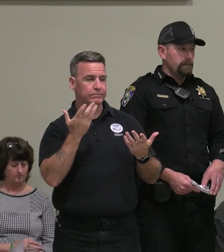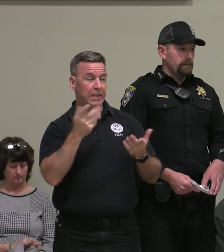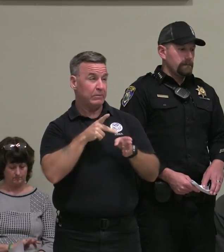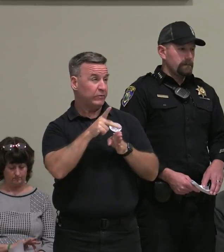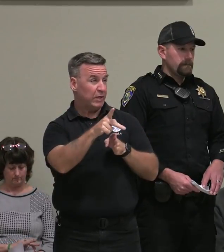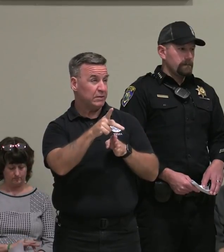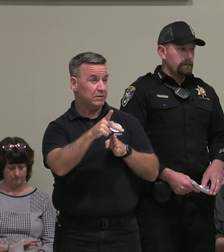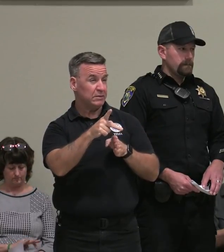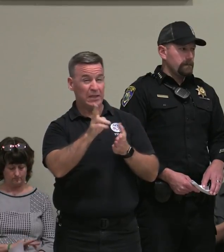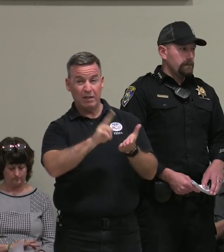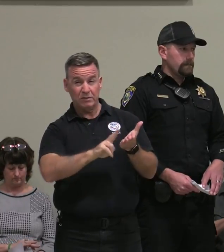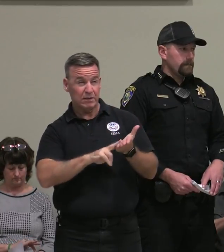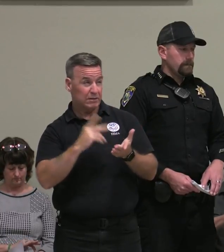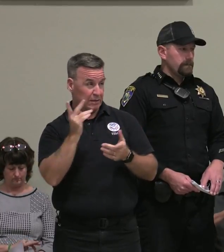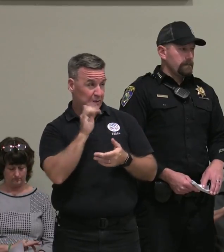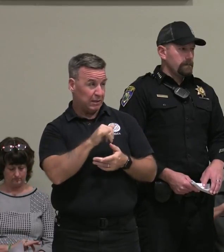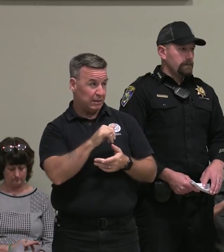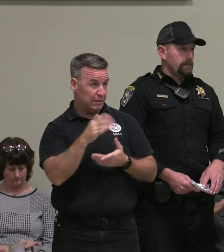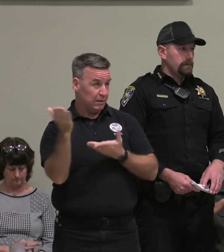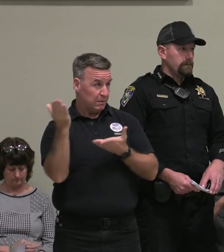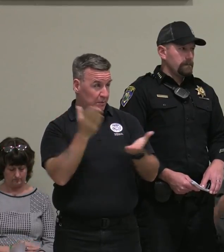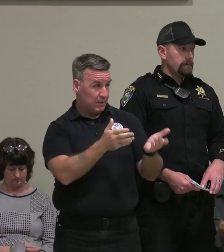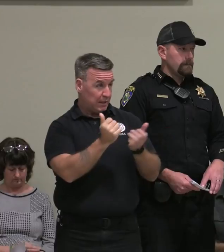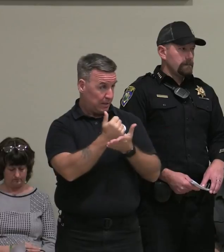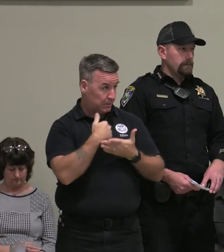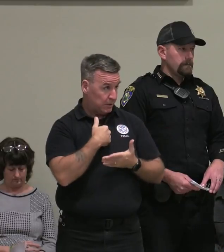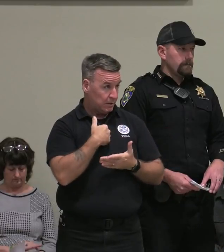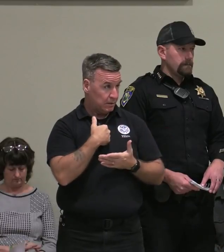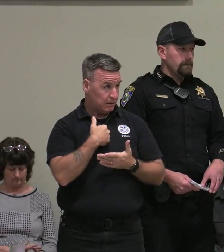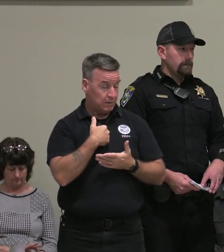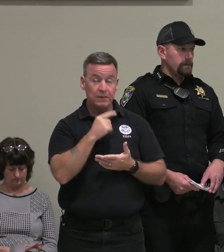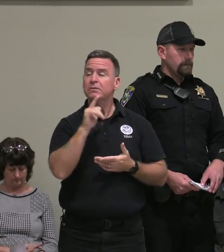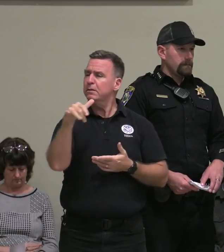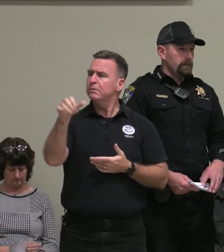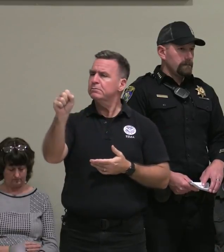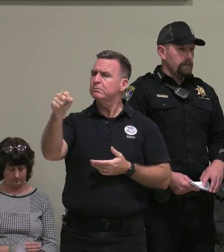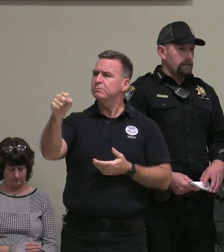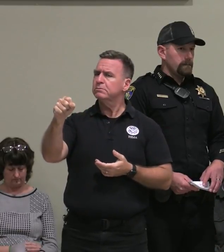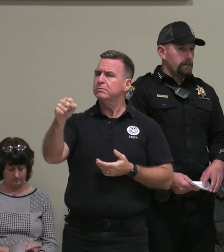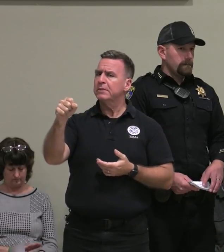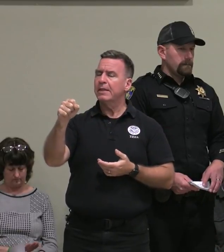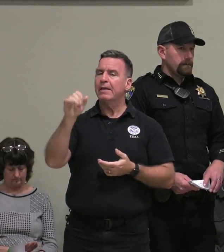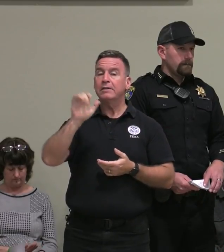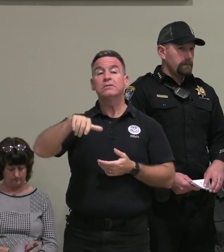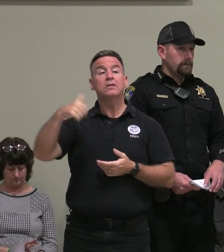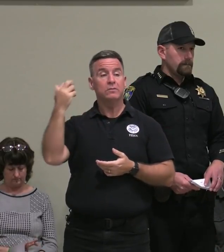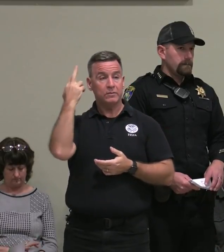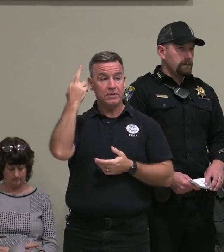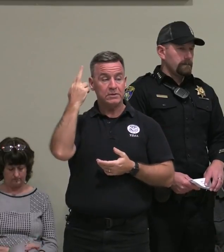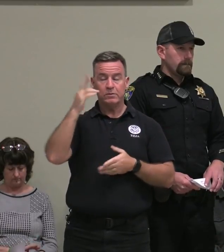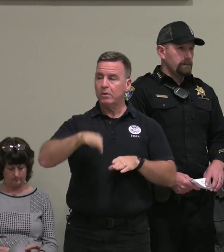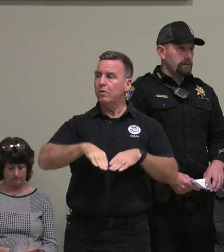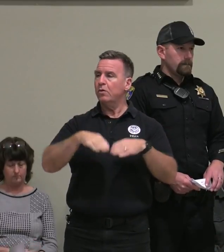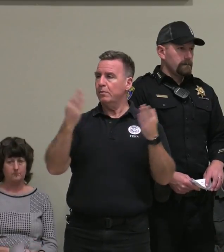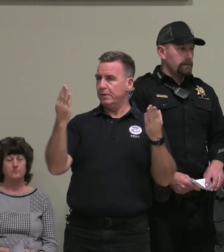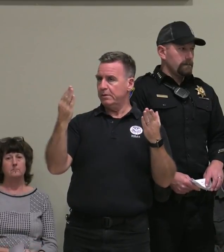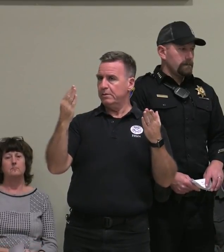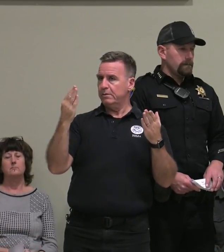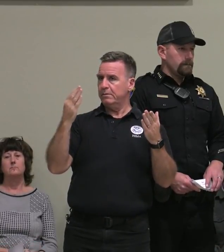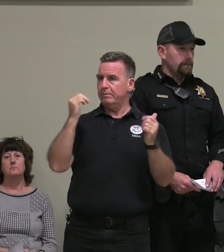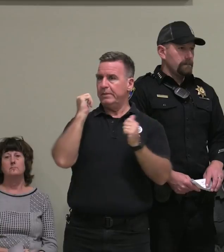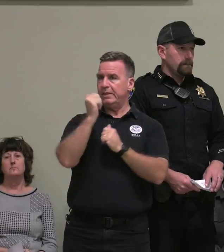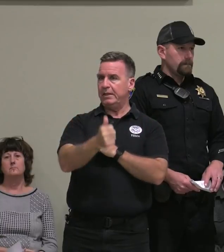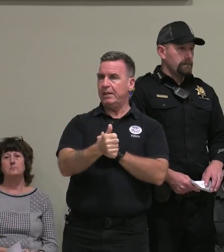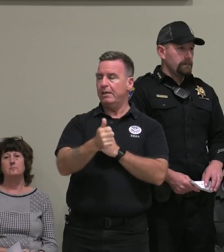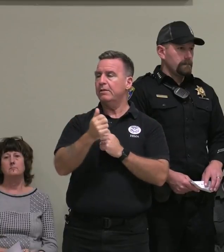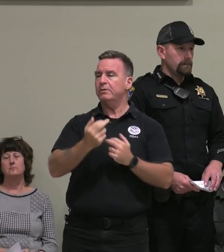and professionals, like contractors and things like that, to come in and help me? And the answer is yes. And that's another reason that we open it up beyond